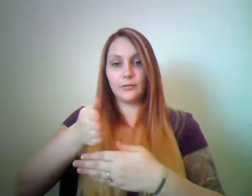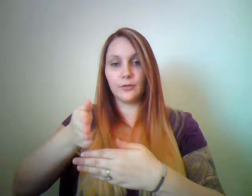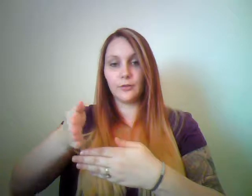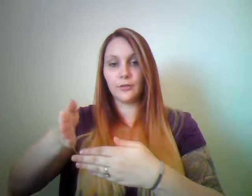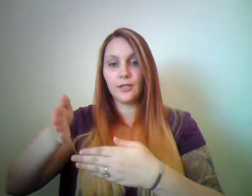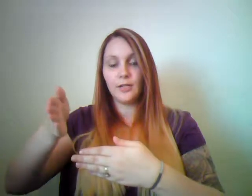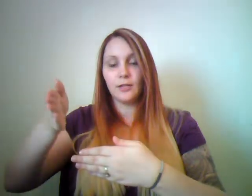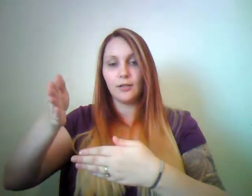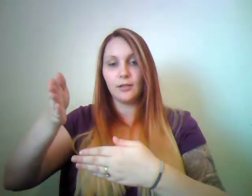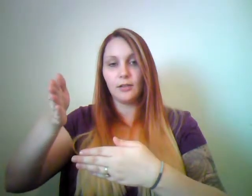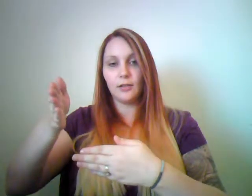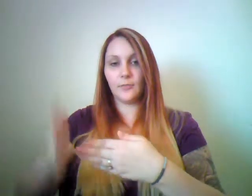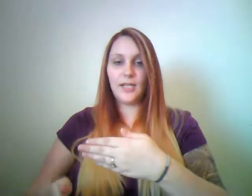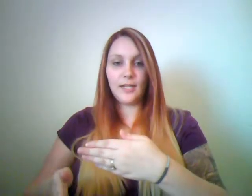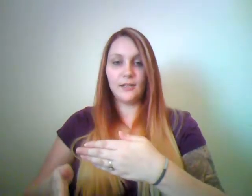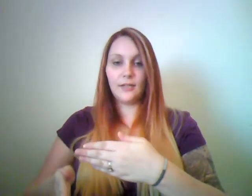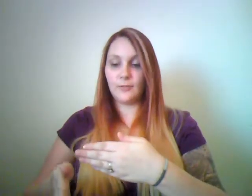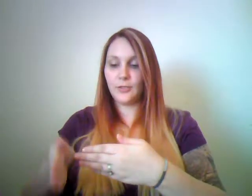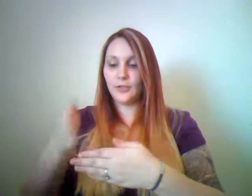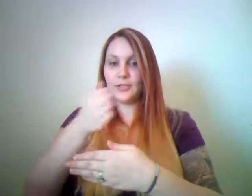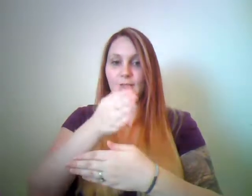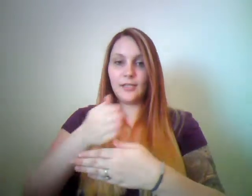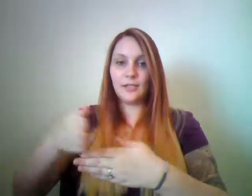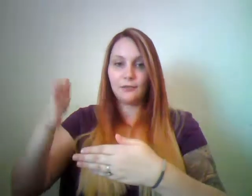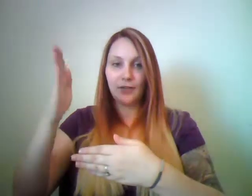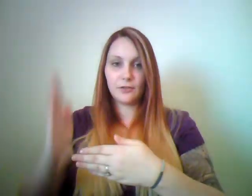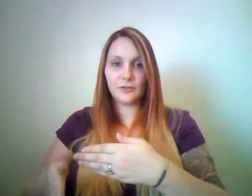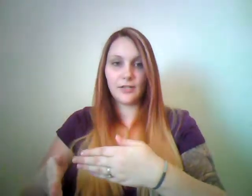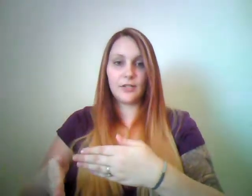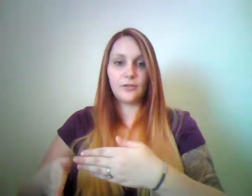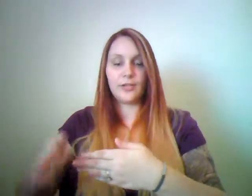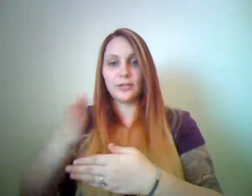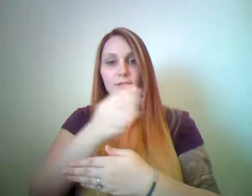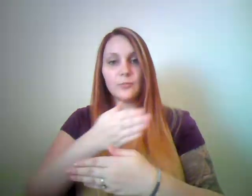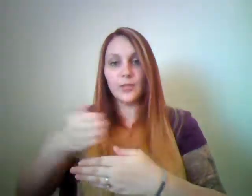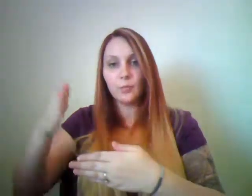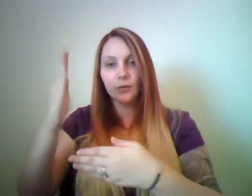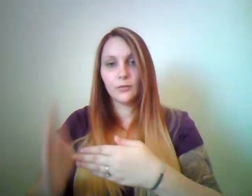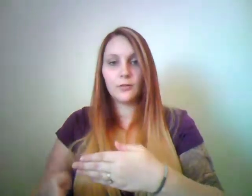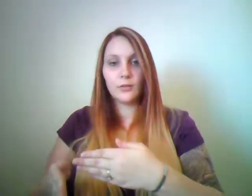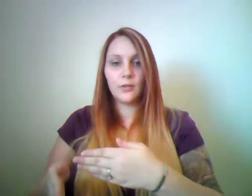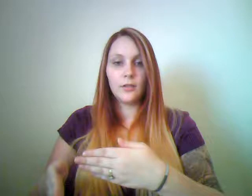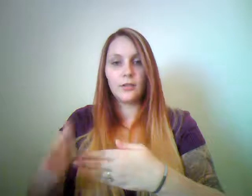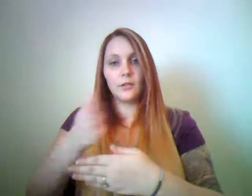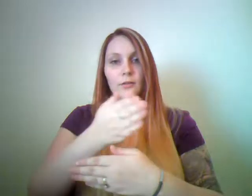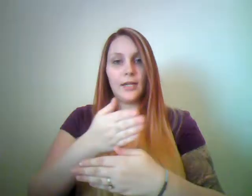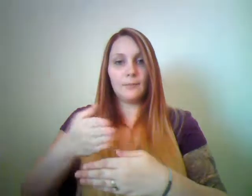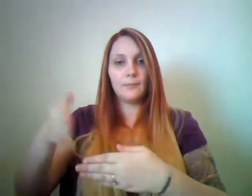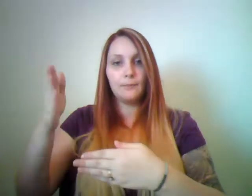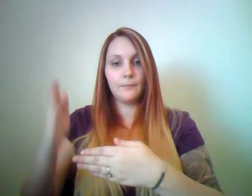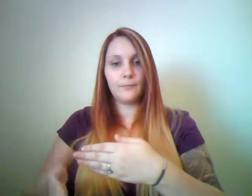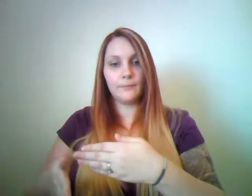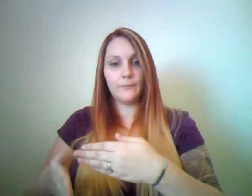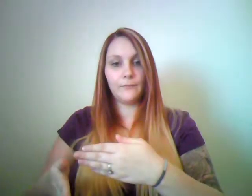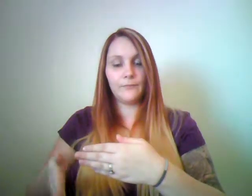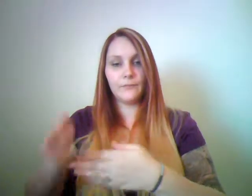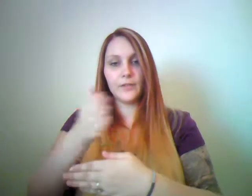your non-dominant hand, and when you get to the end of your fingers, kind of do like a sweep. Okay?